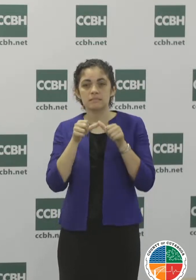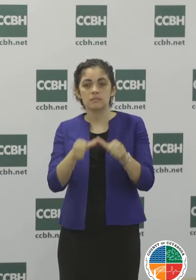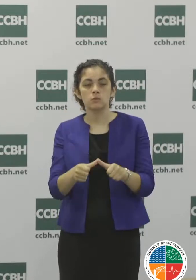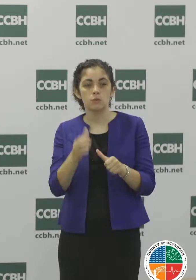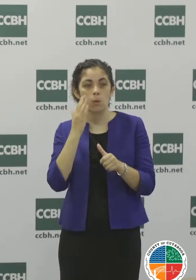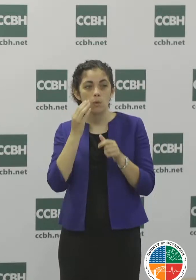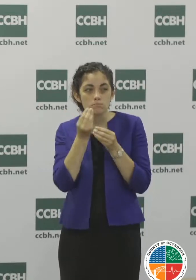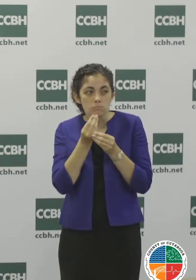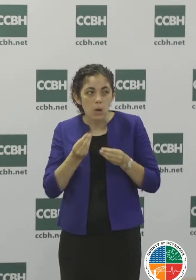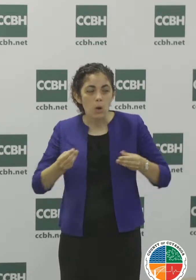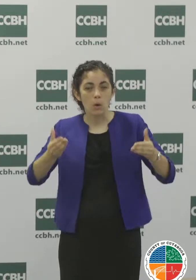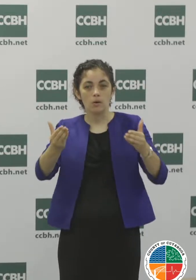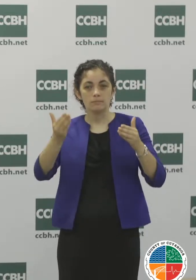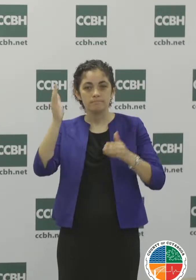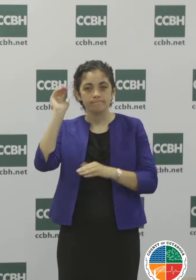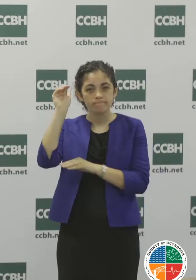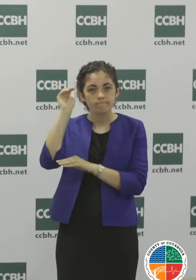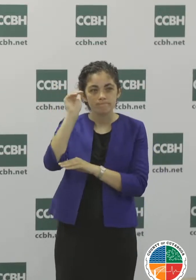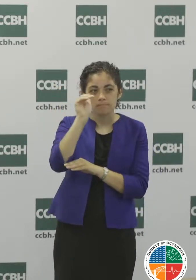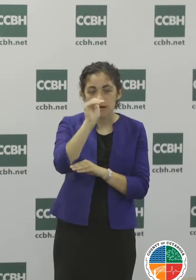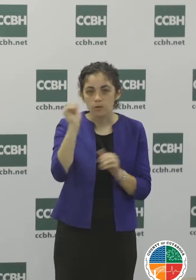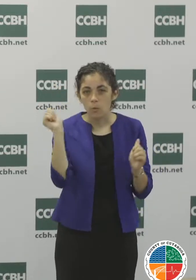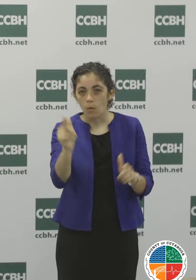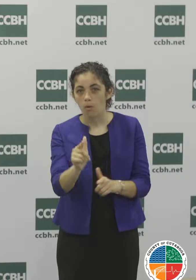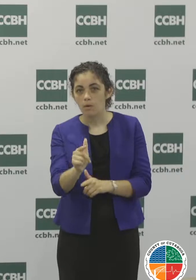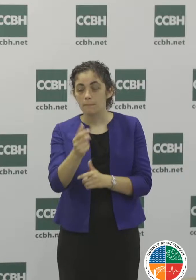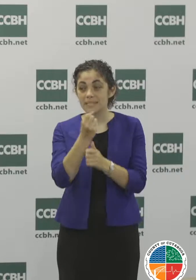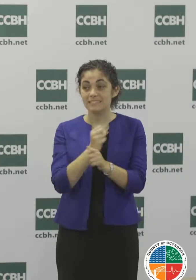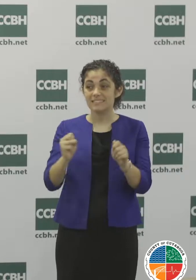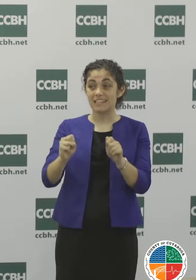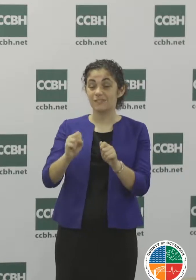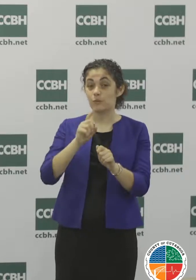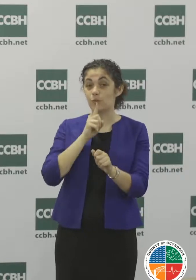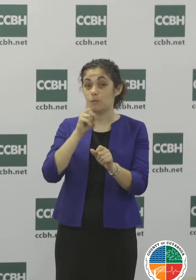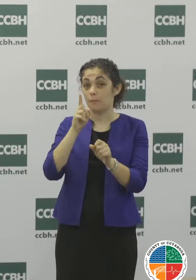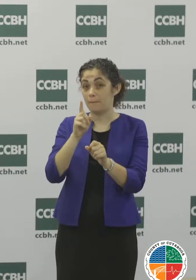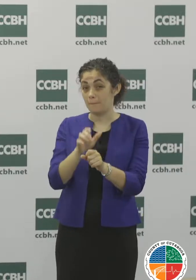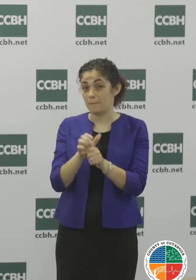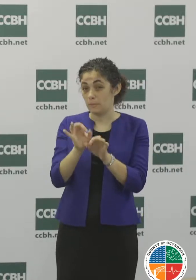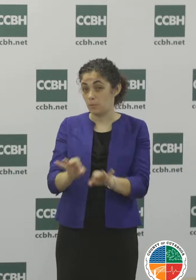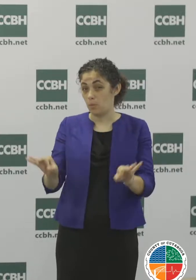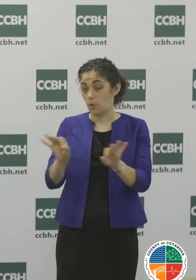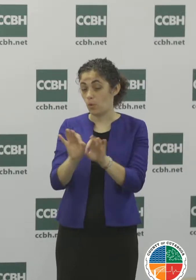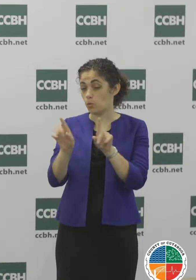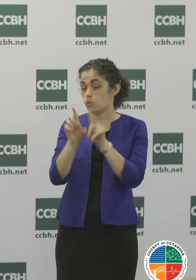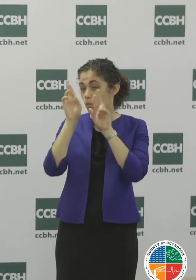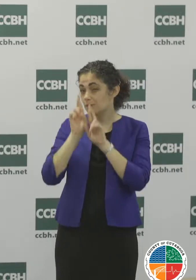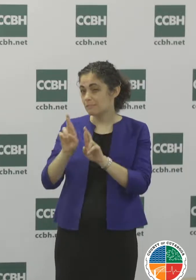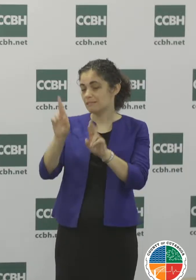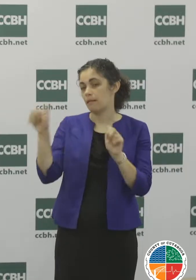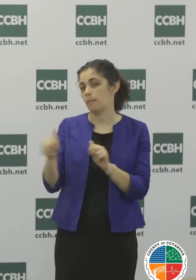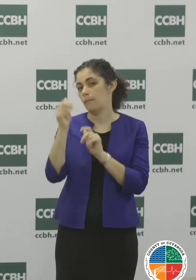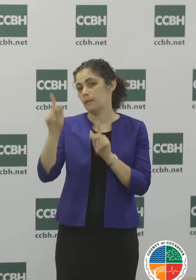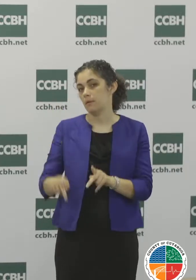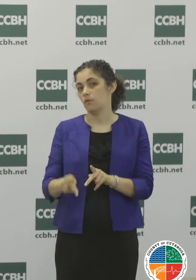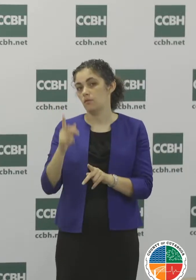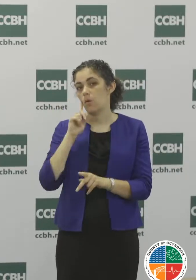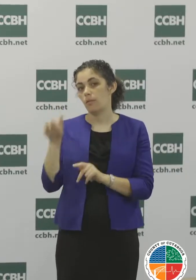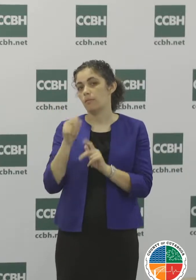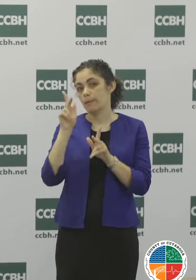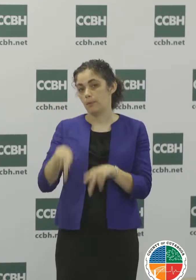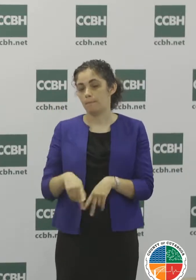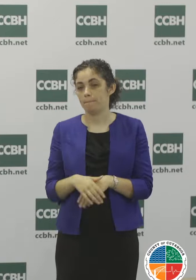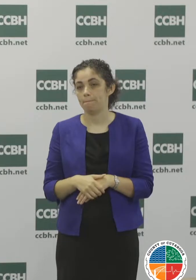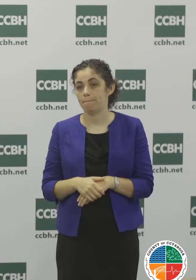send messages and remind people that being safe is prudent, and being safe is a sign of respect for your fellow